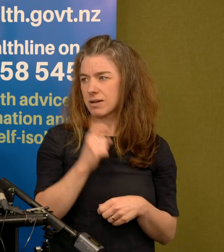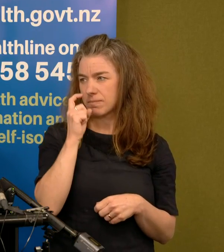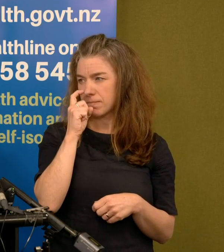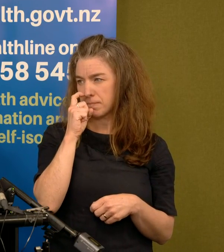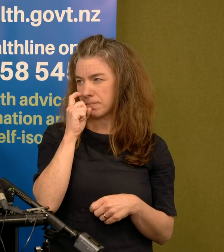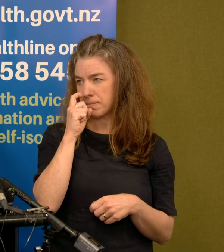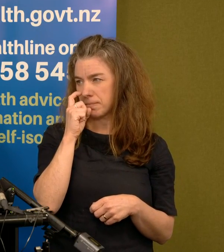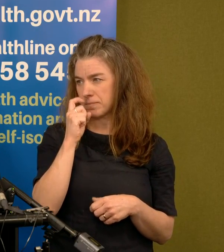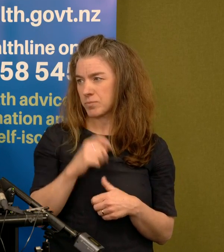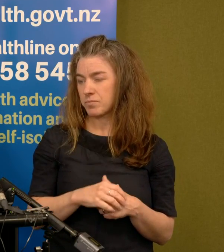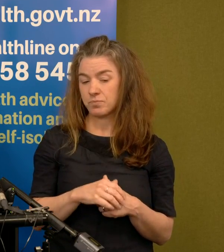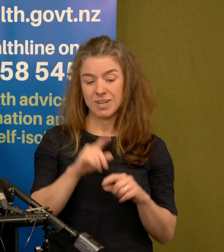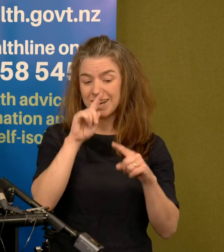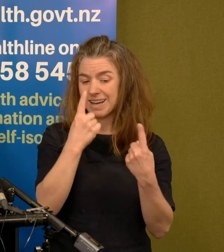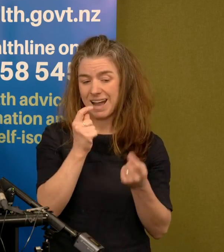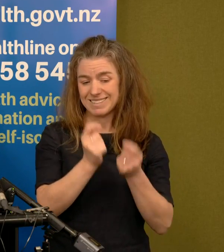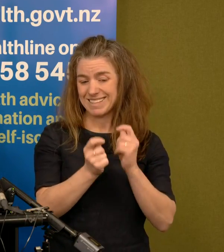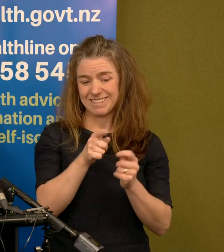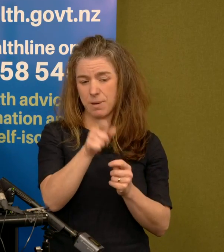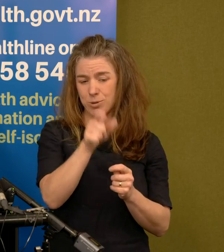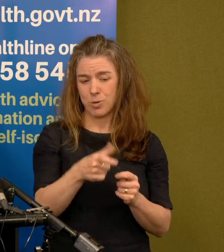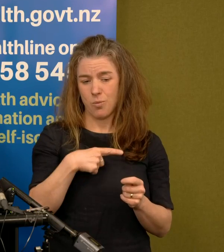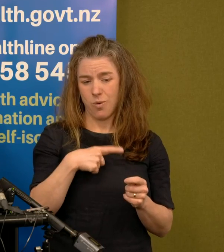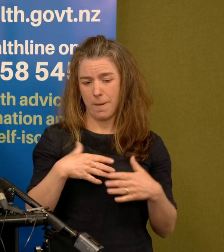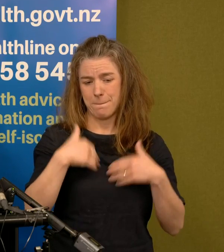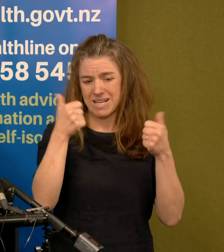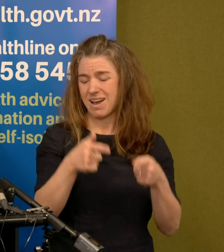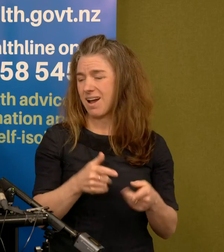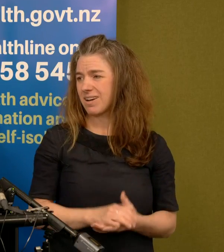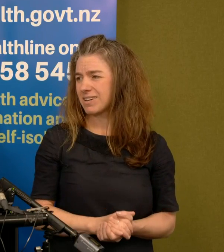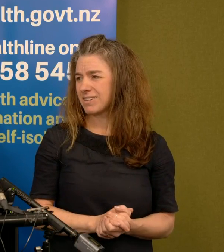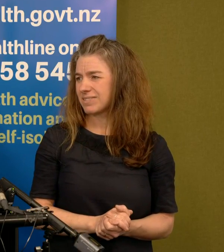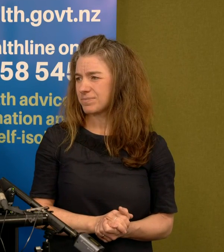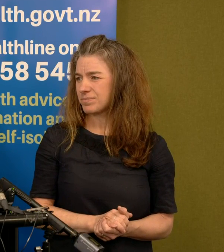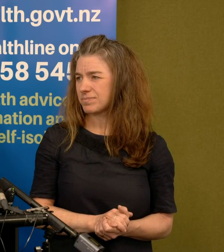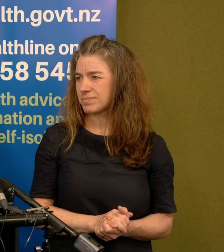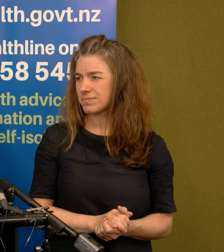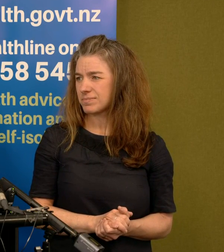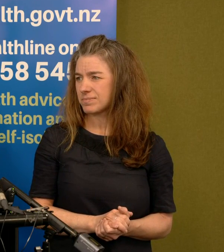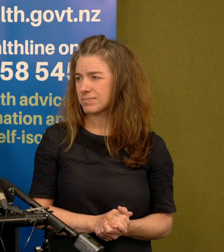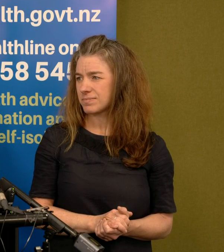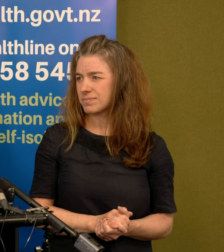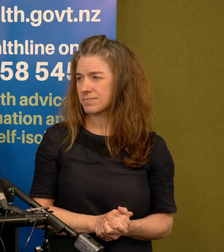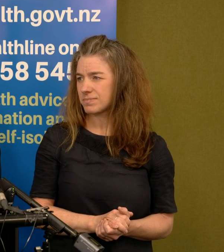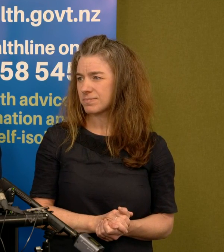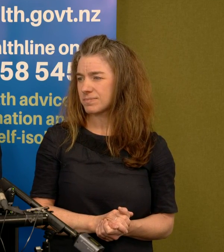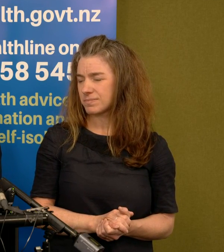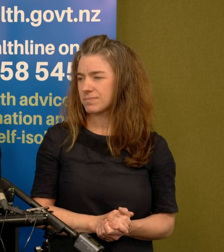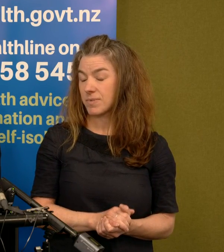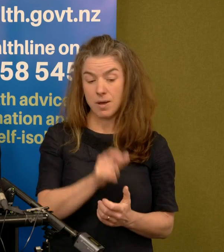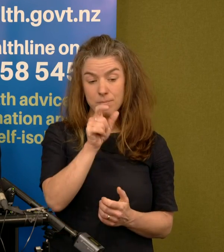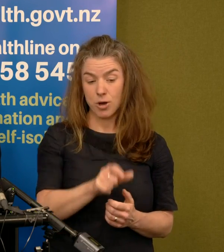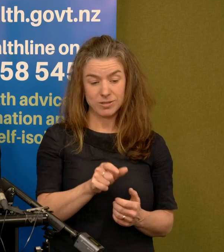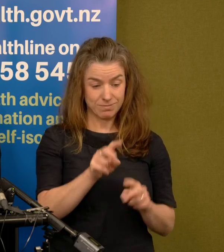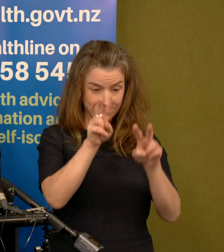for the virus? There's no indication to. So what does that mean? What does indication mean? Because they don't have symptoms? Yeah, yes, because they don't